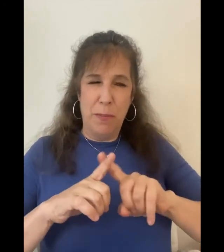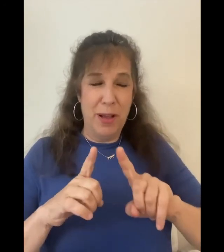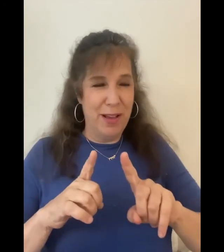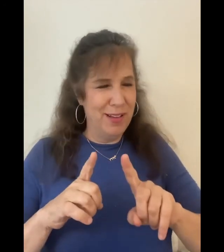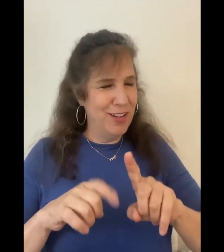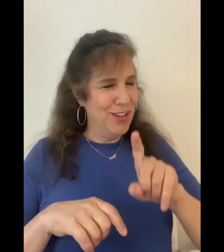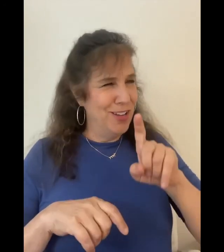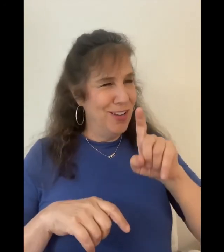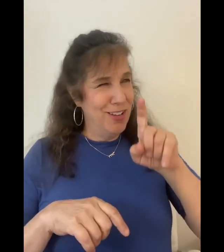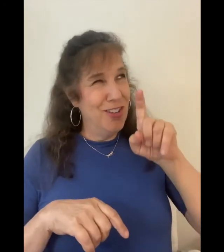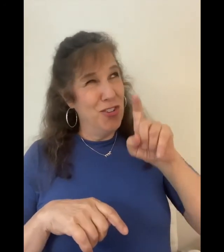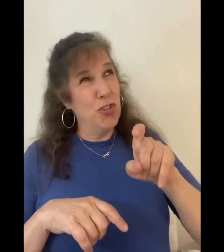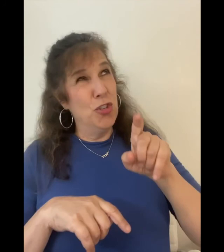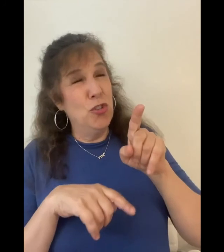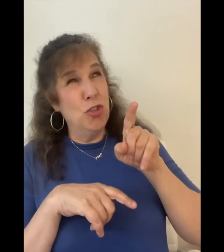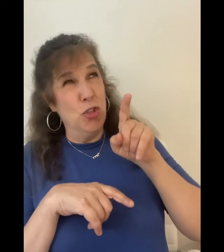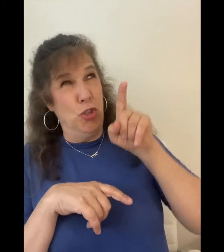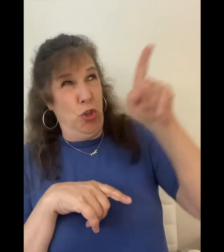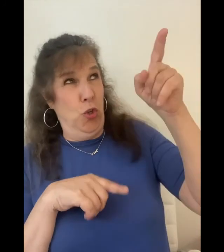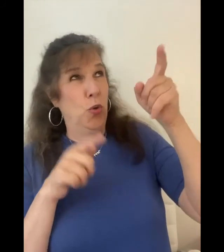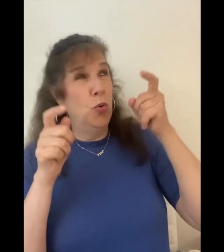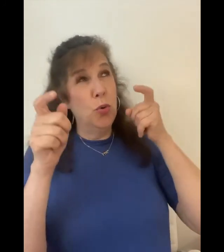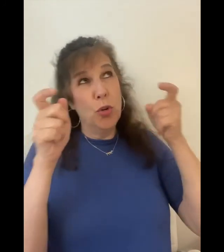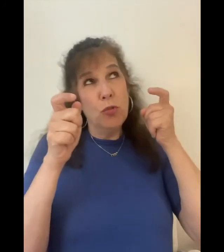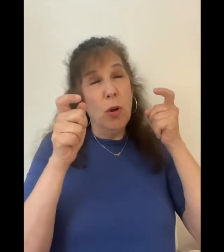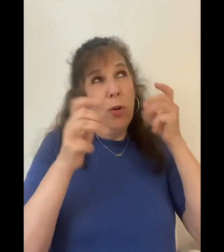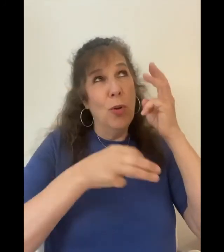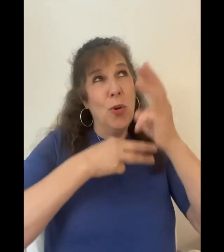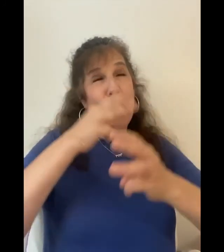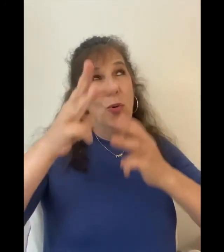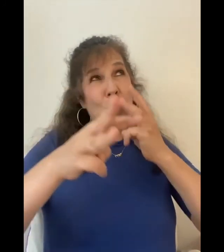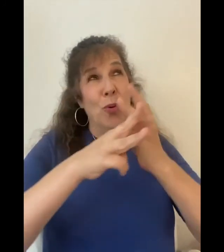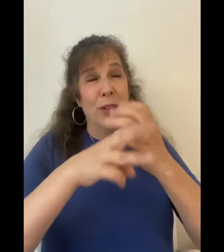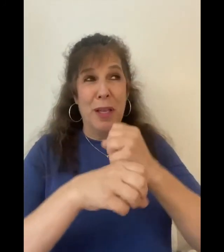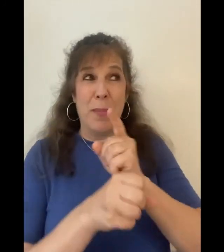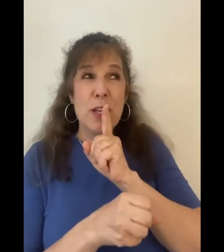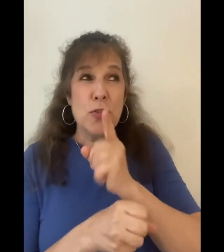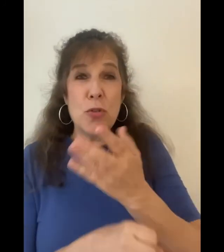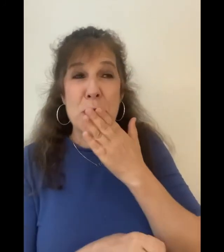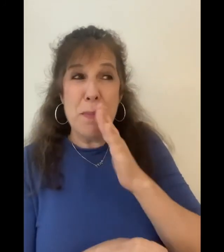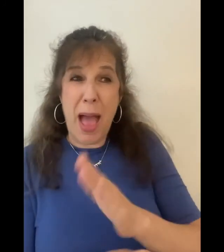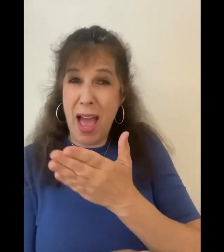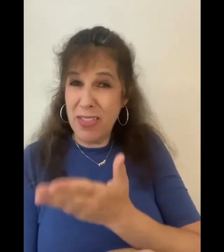be a ruler over the world to make sure that bad things don't happen at the end of the day to people perhaps who do